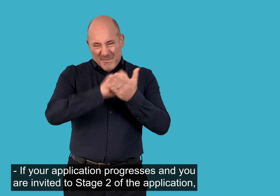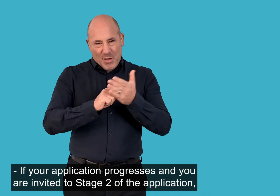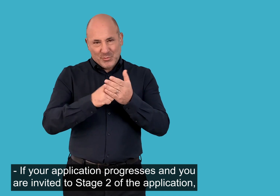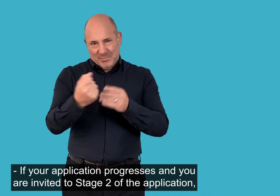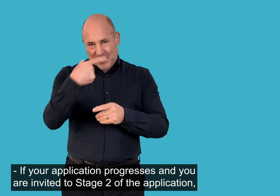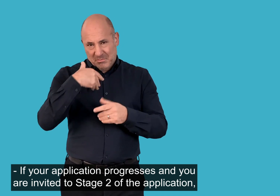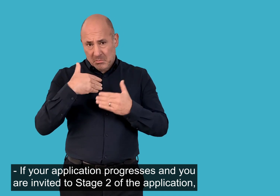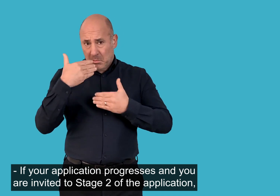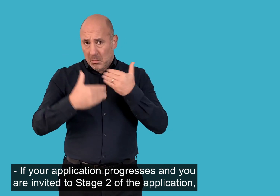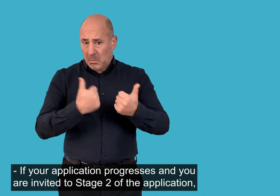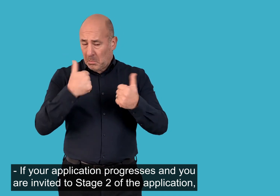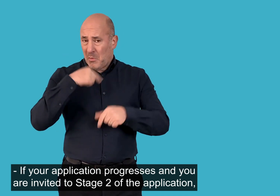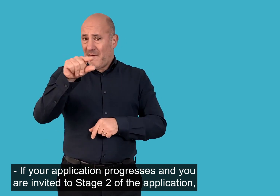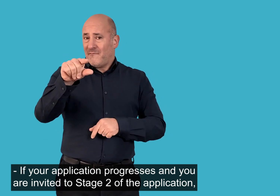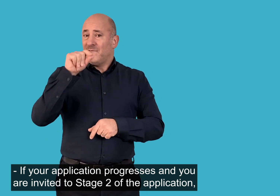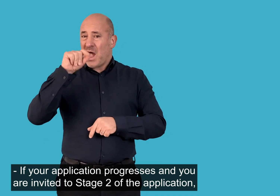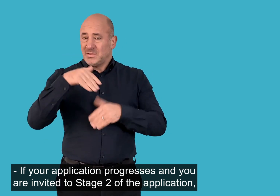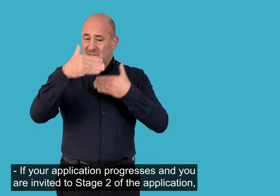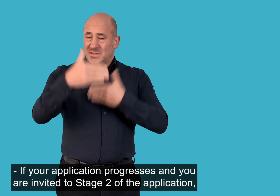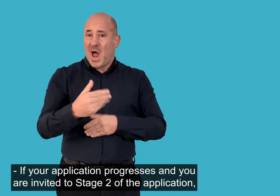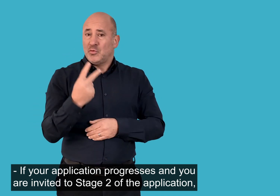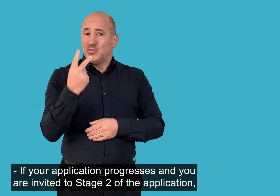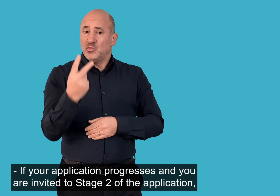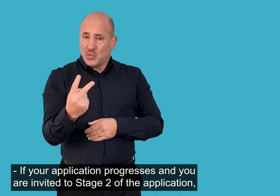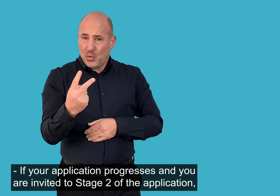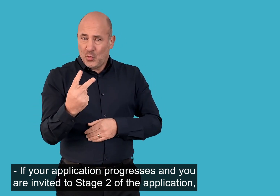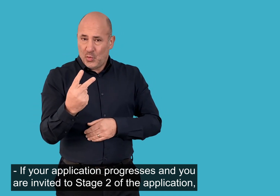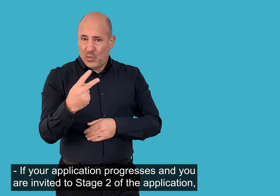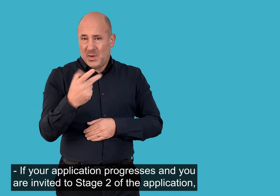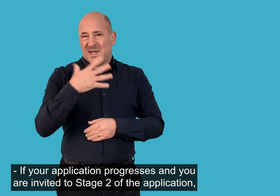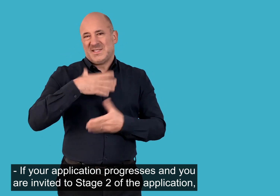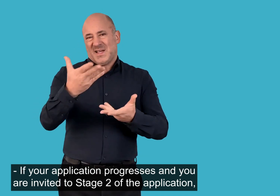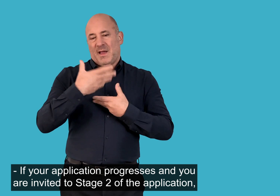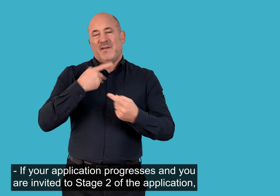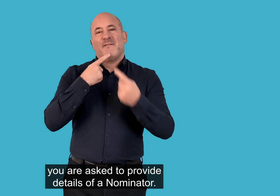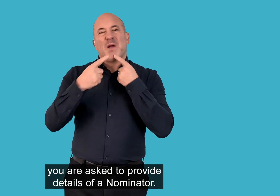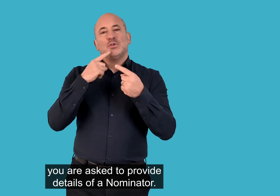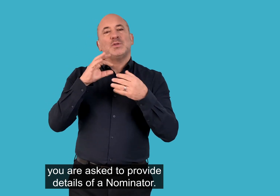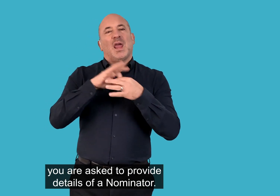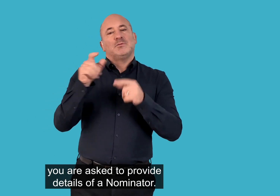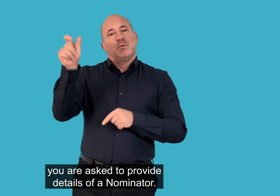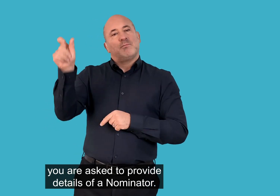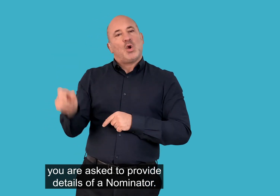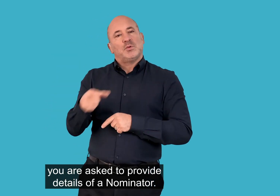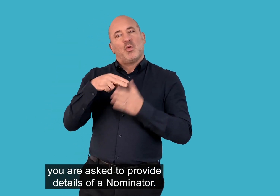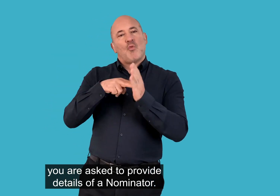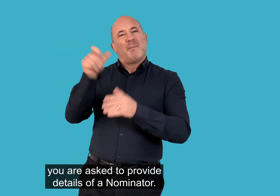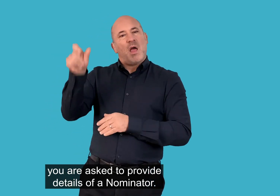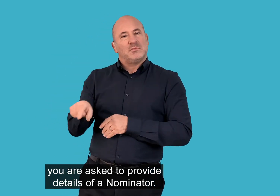If your application progresses and you are invited to Stage 2 of the application, you are asked to provide details of